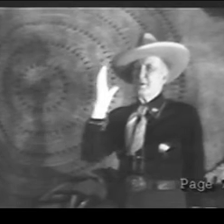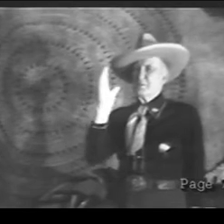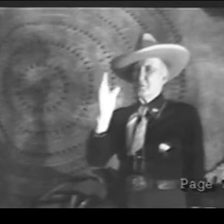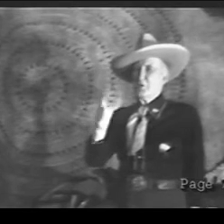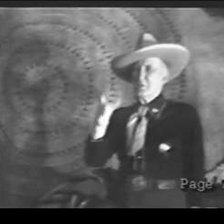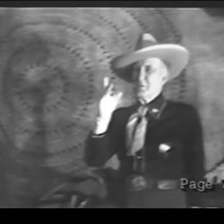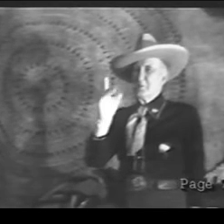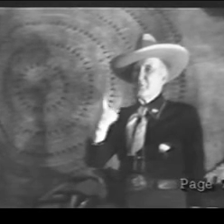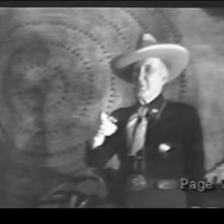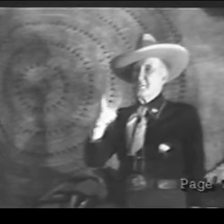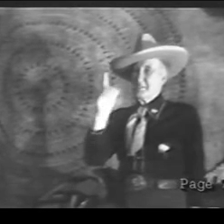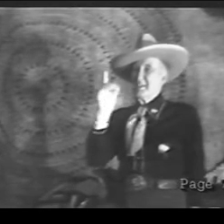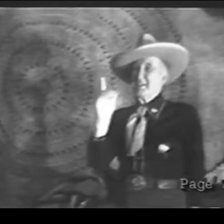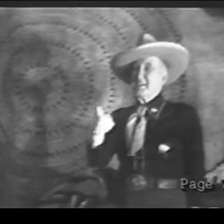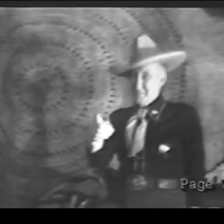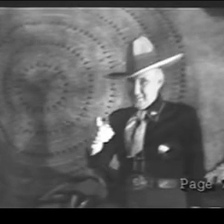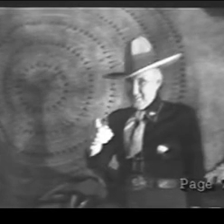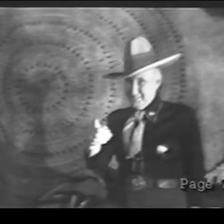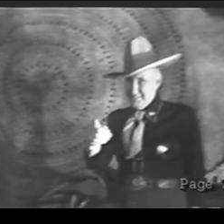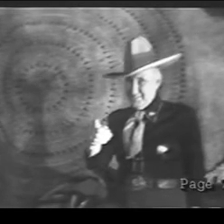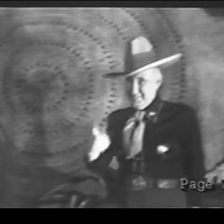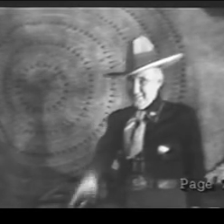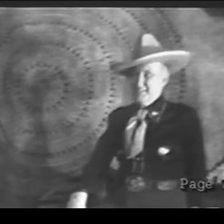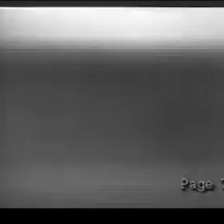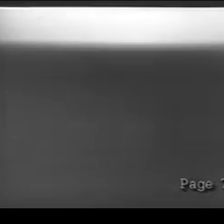is going to be facing east.